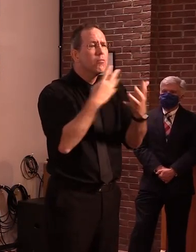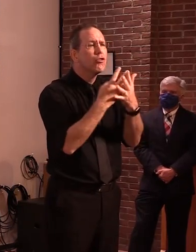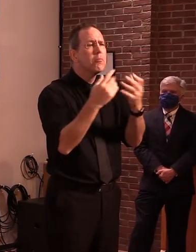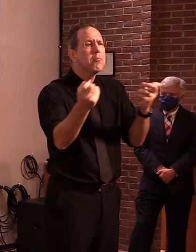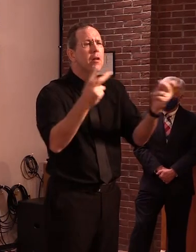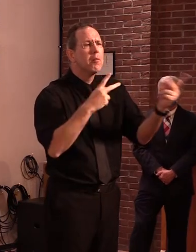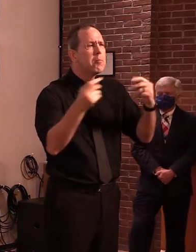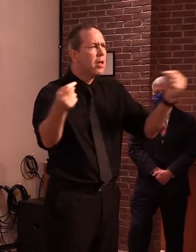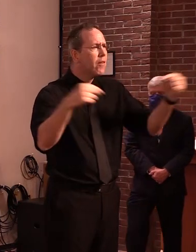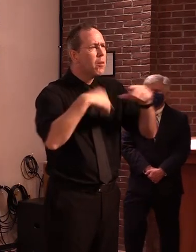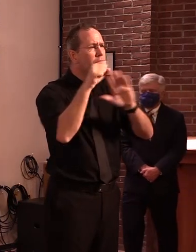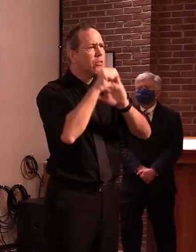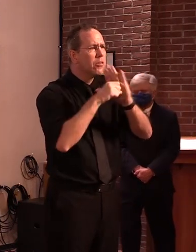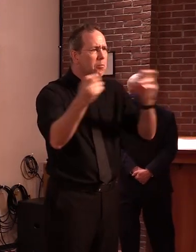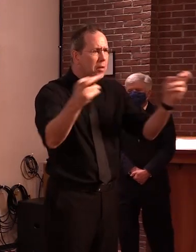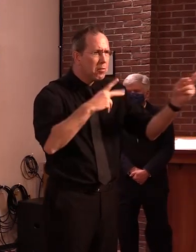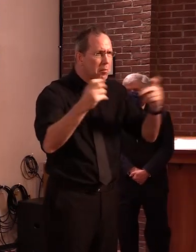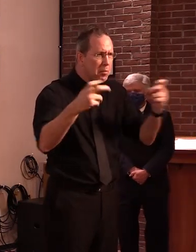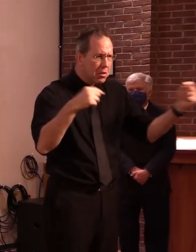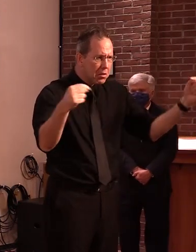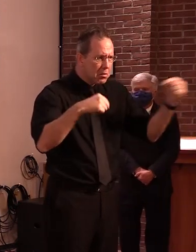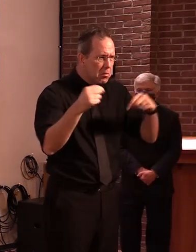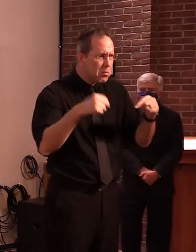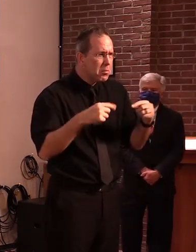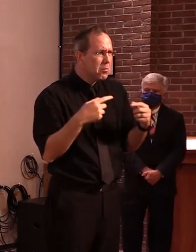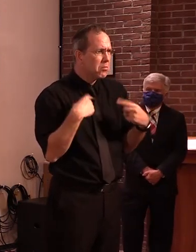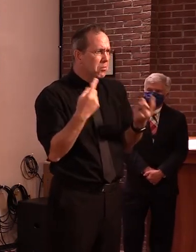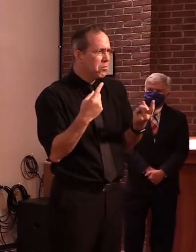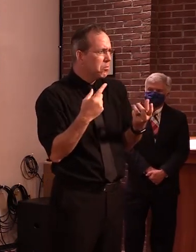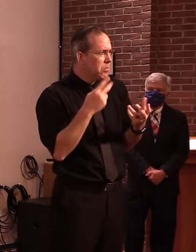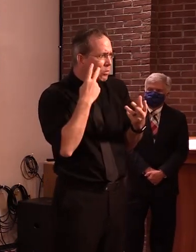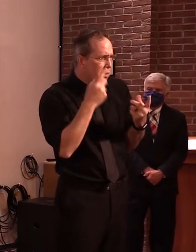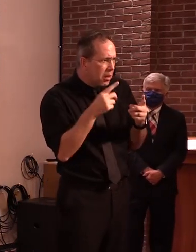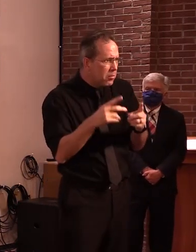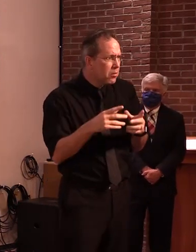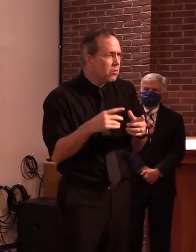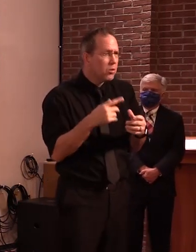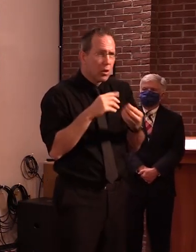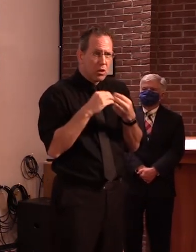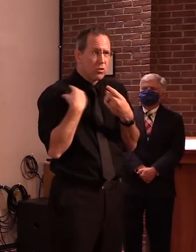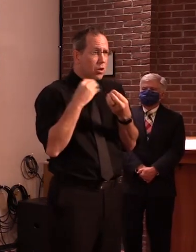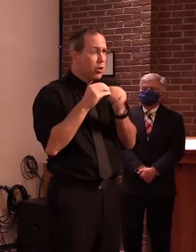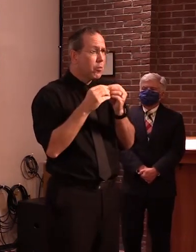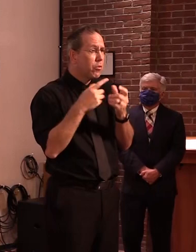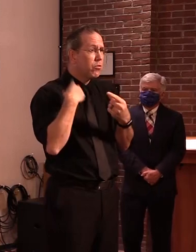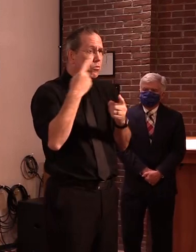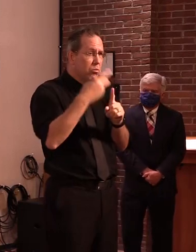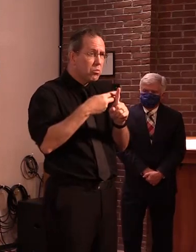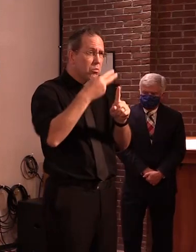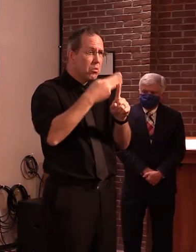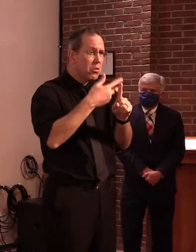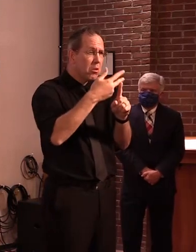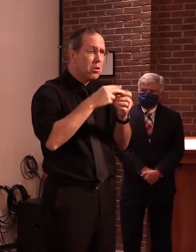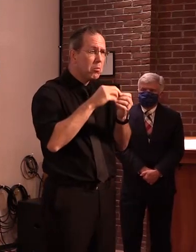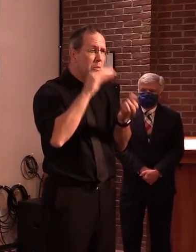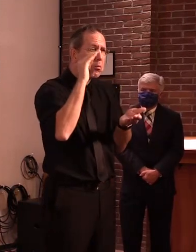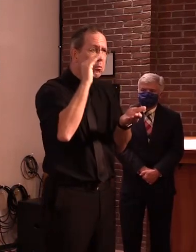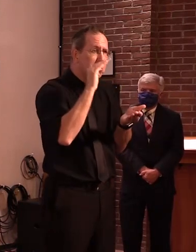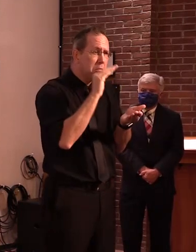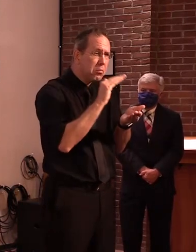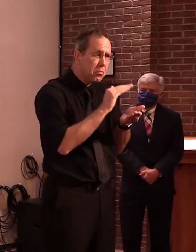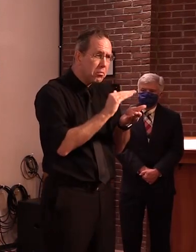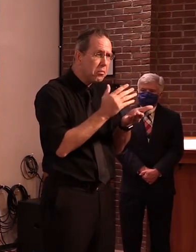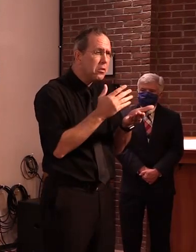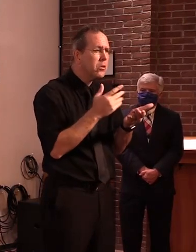think we were at a low point maybe a month or two ago, but it's slowly been rising as the courts open back